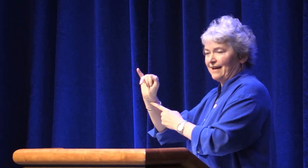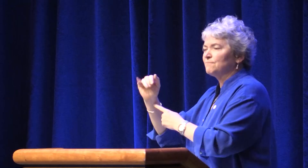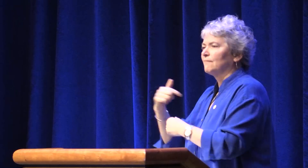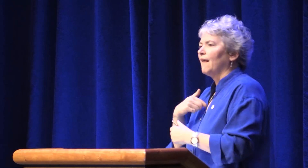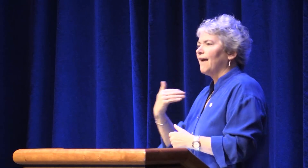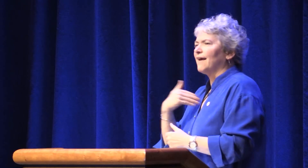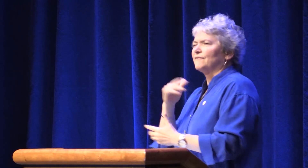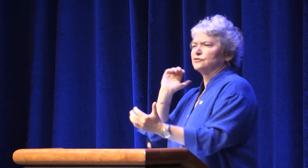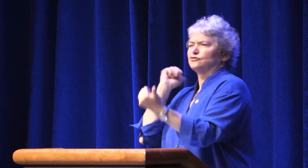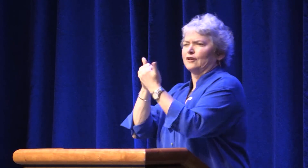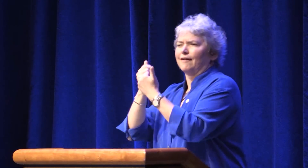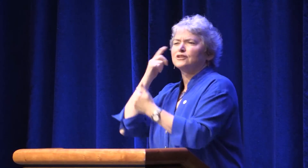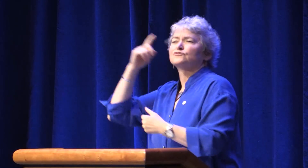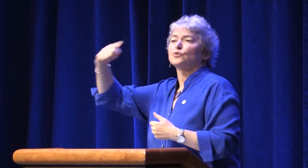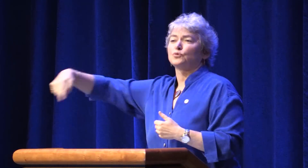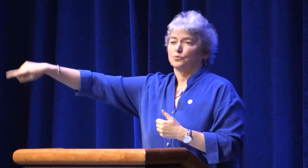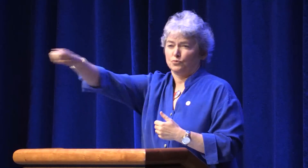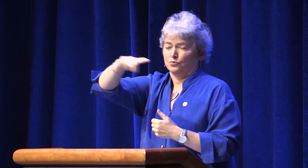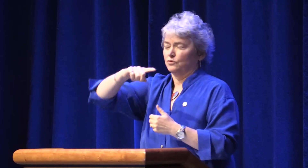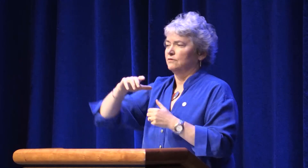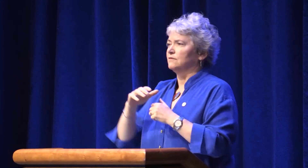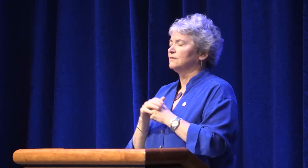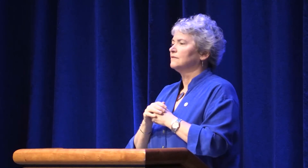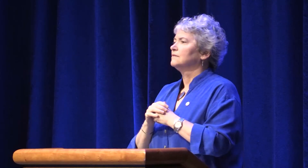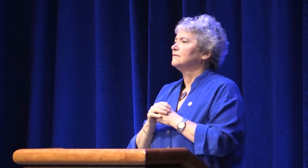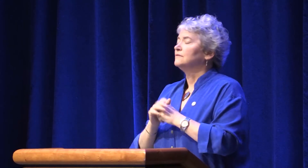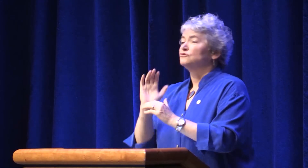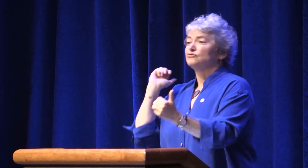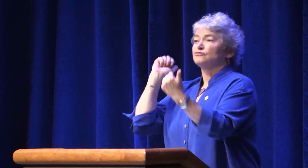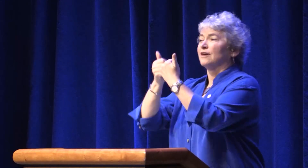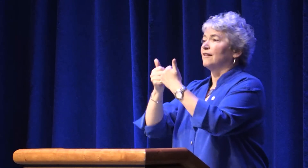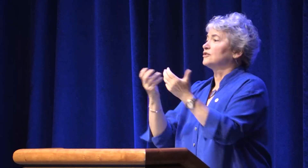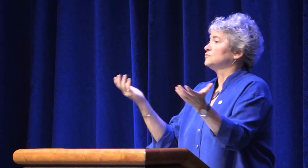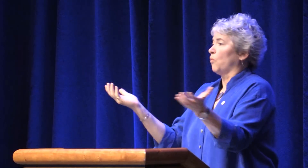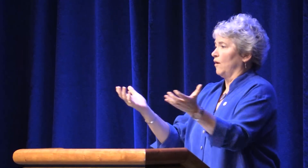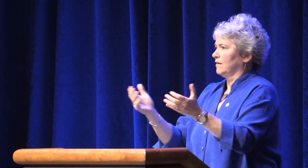If you would like to support TDI, I have a challenge for you.